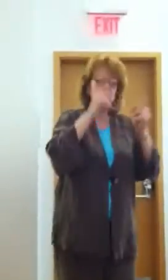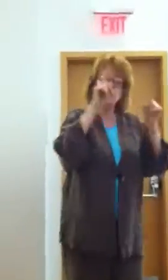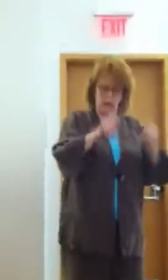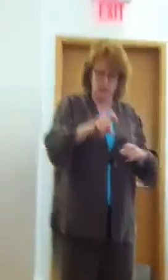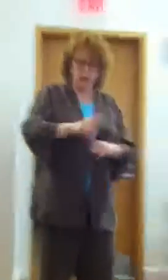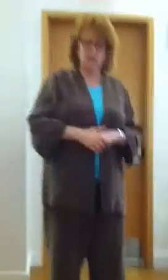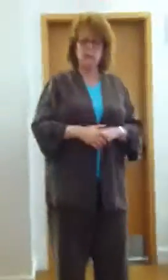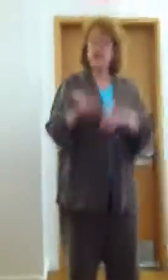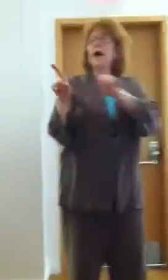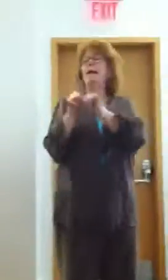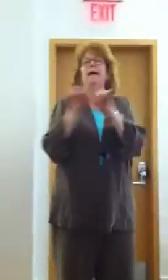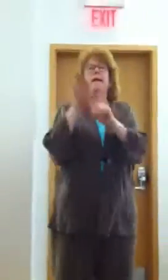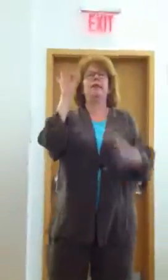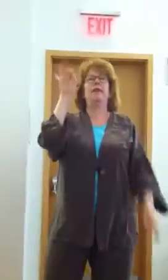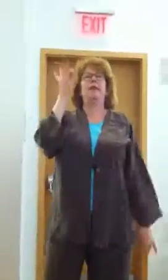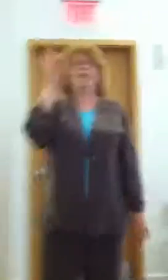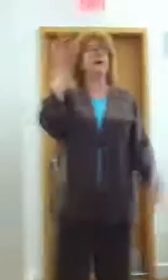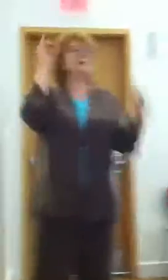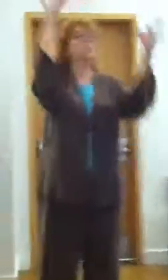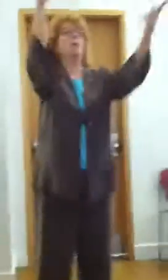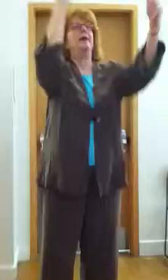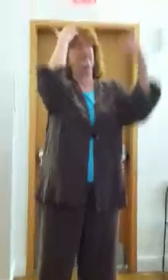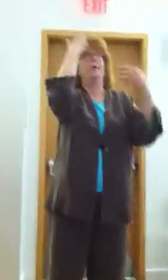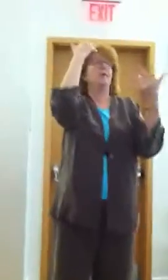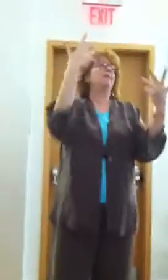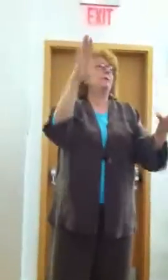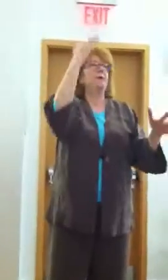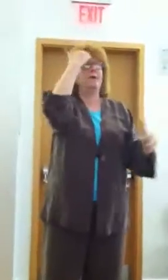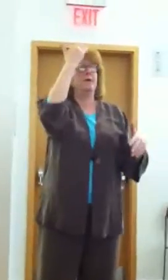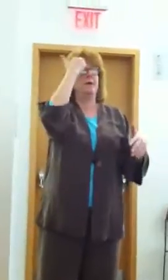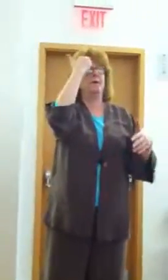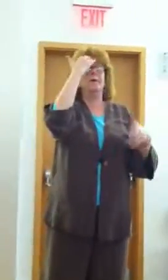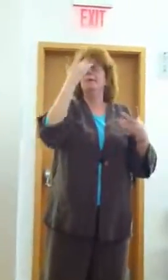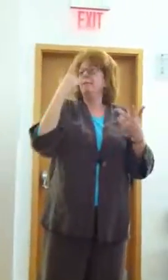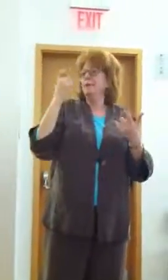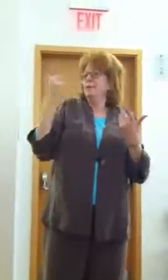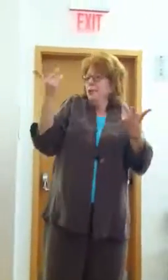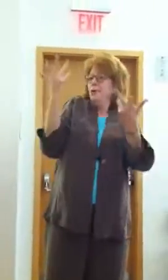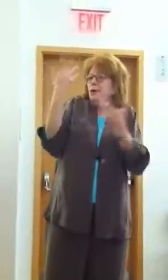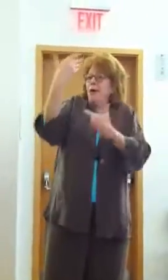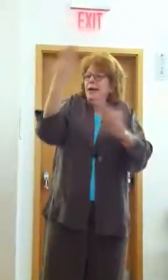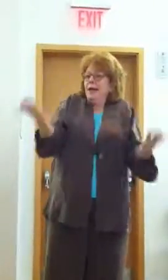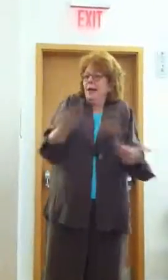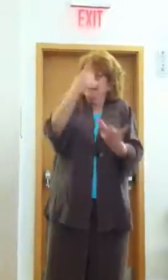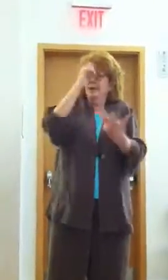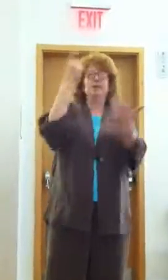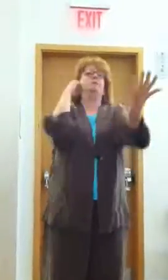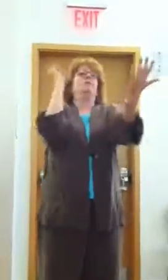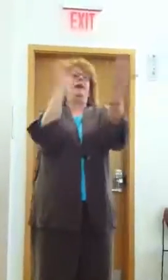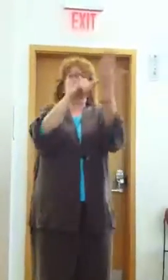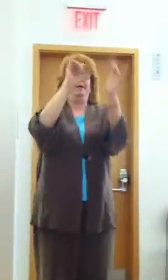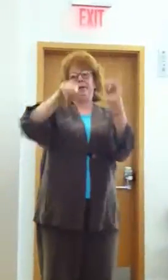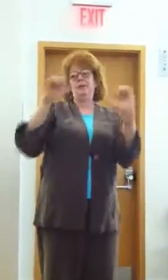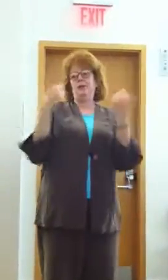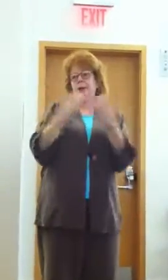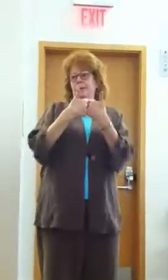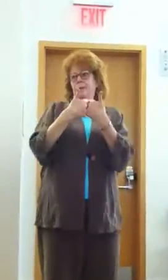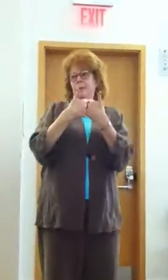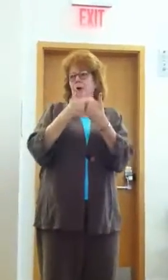is like preaching to the choir. You're here because you are among those who recognize the challenge and are prepared to meet